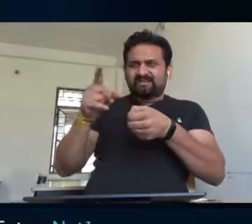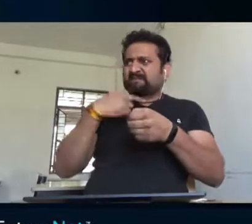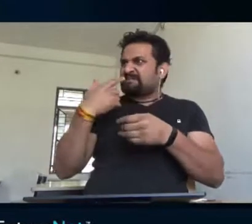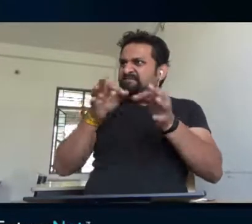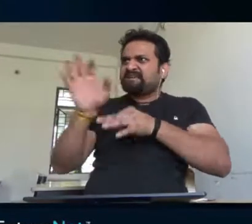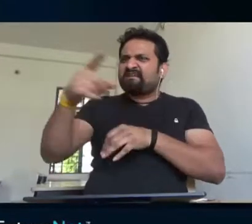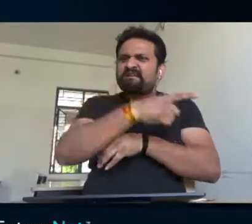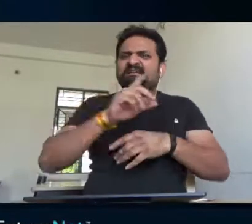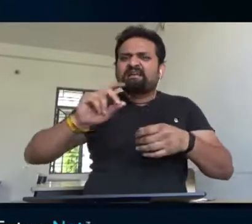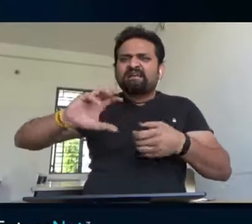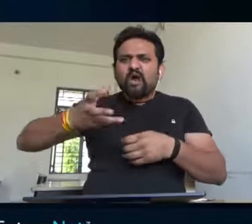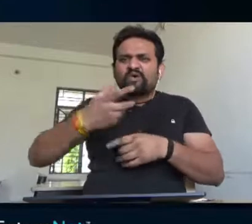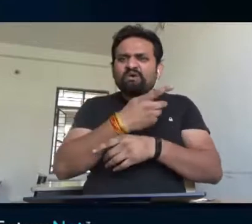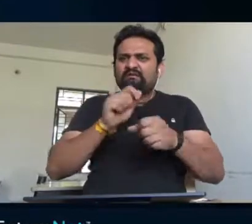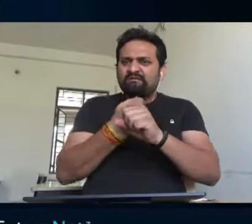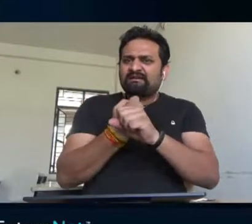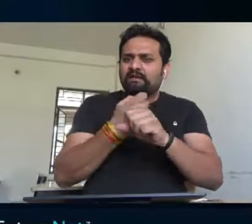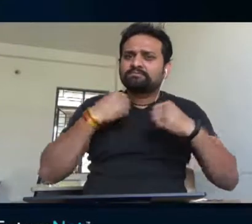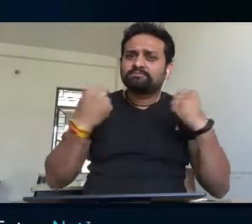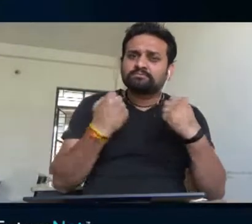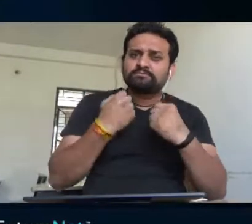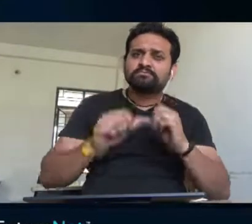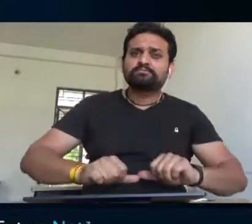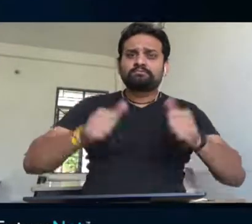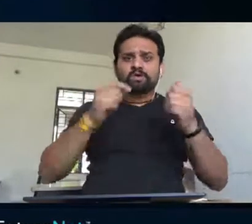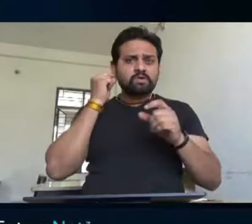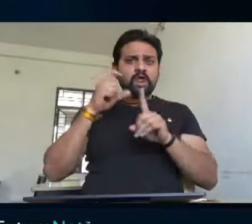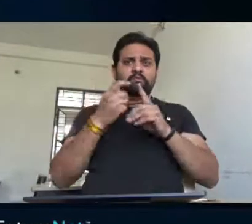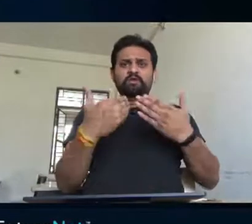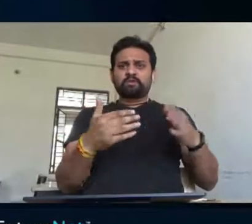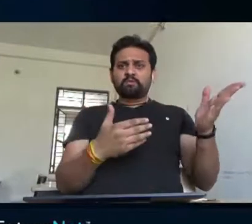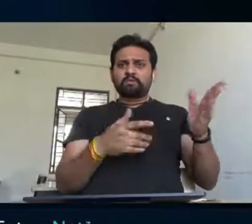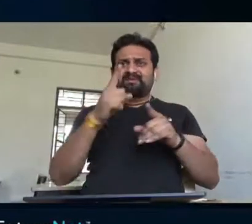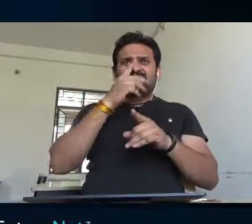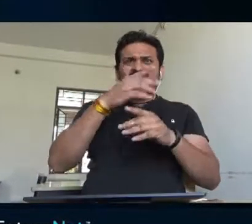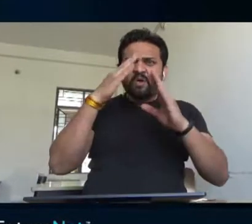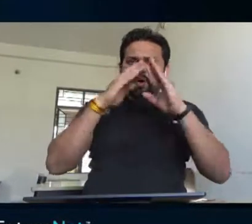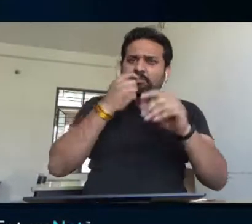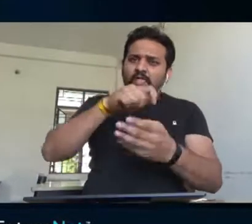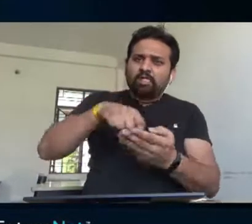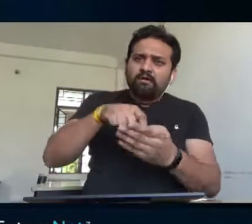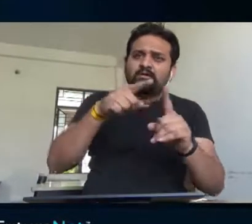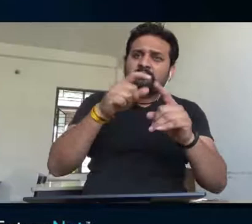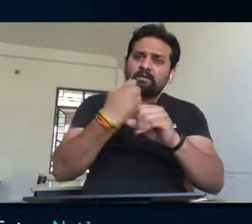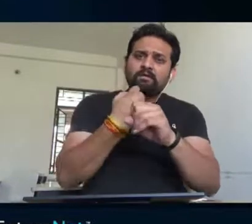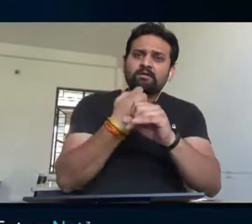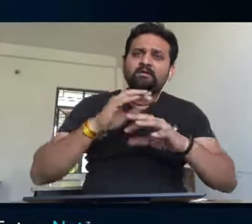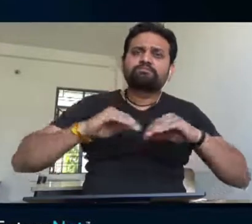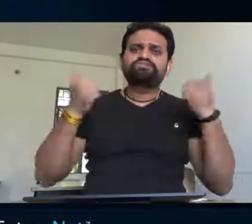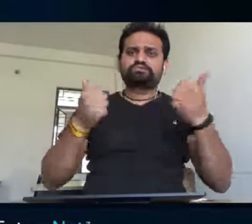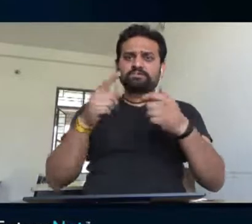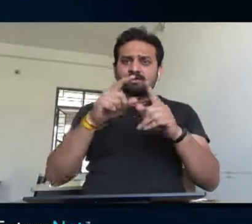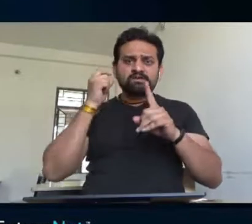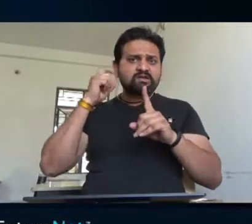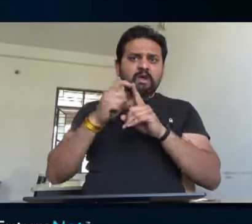taxi driver, and now he is a diamond. It was a nurse, now she is a diamond. It was a housewife, now she is diamond. That was a street worker or whatever,